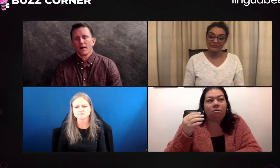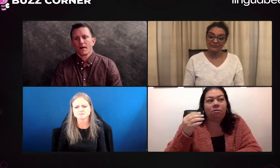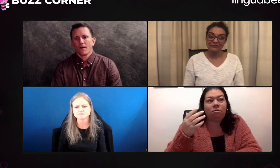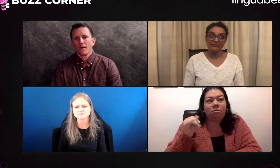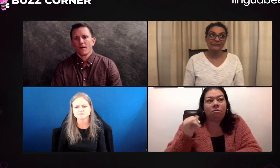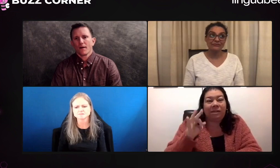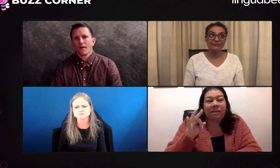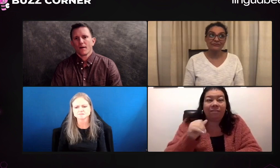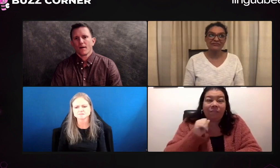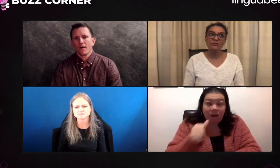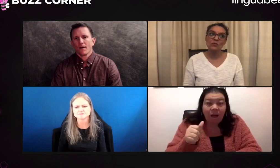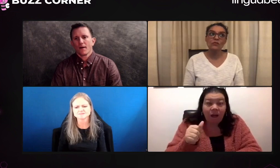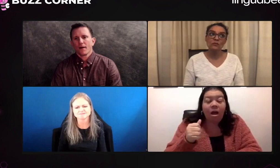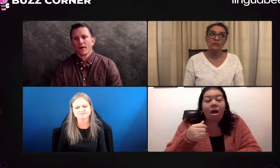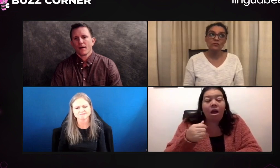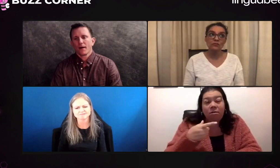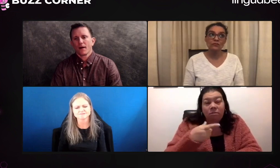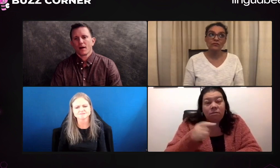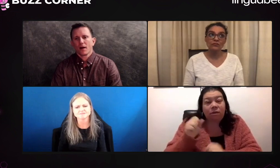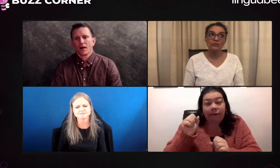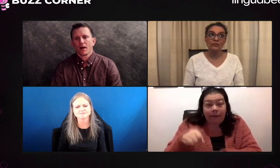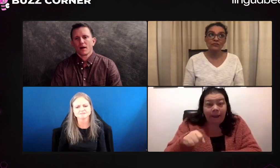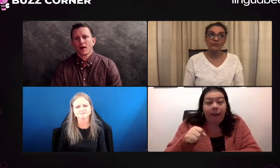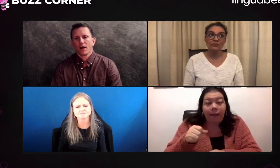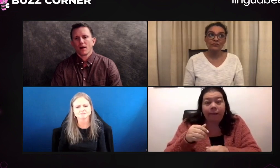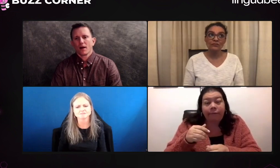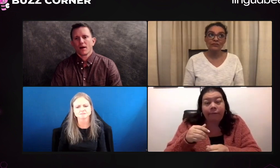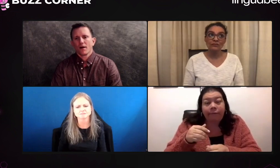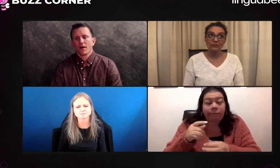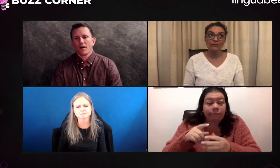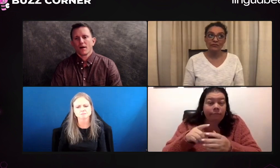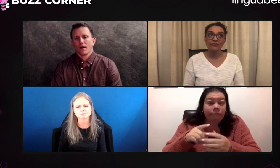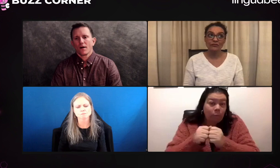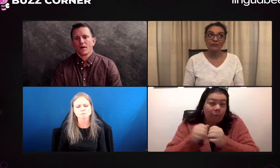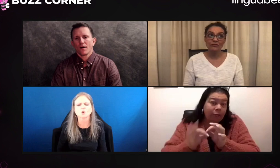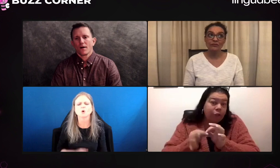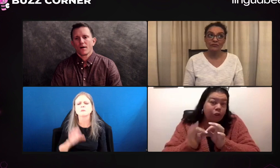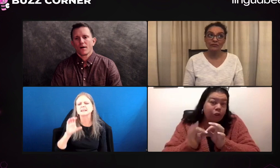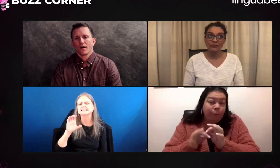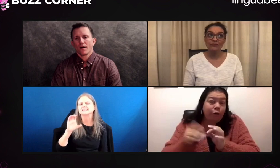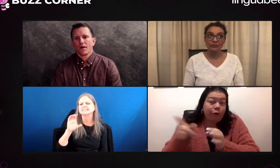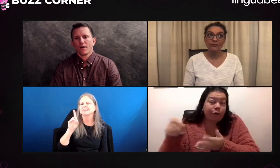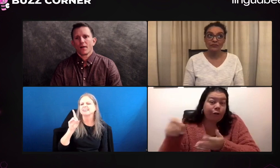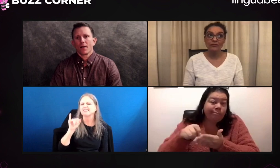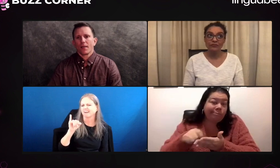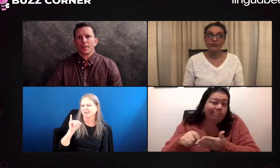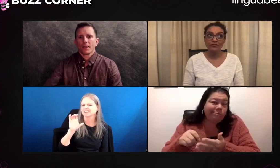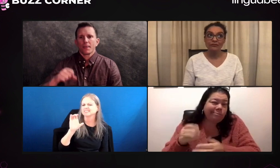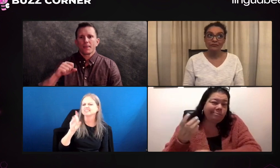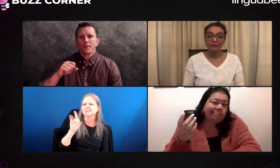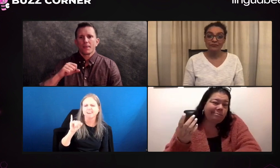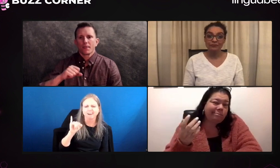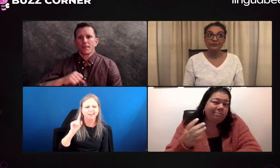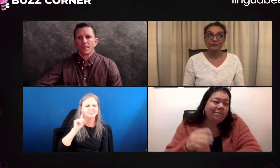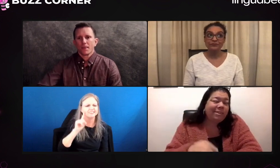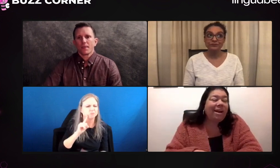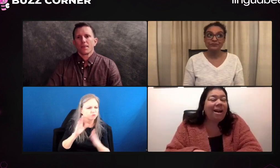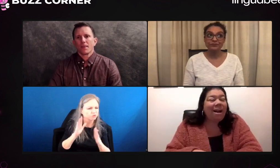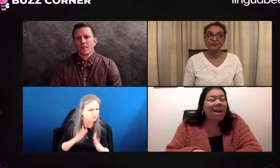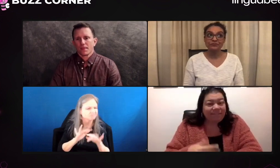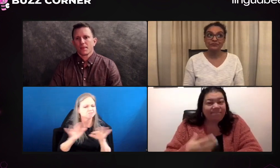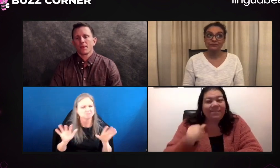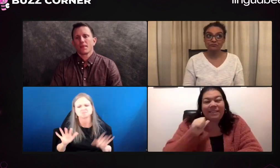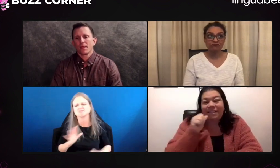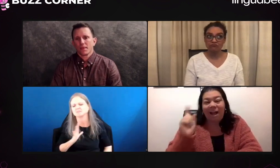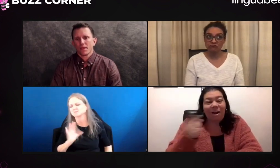they're going for. And if not, they can, write back and forth